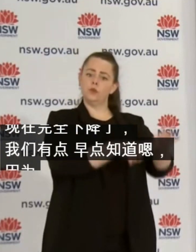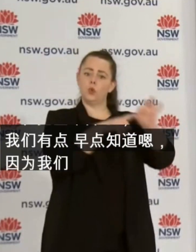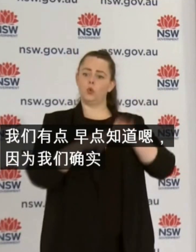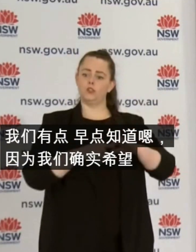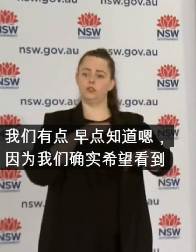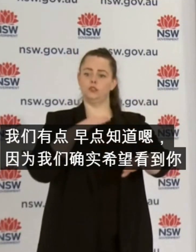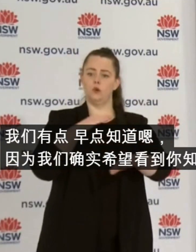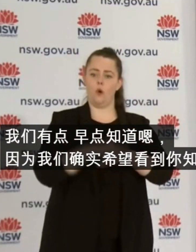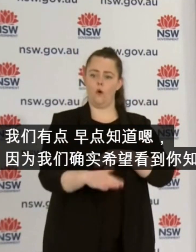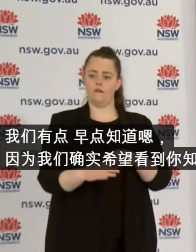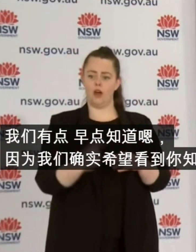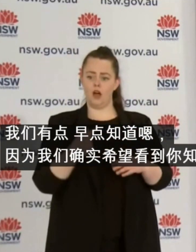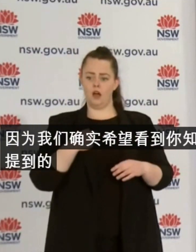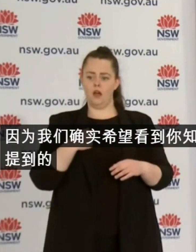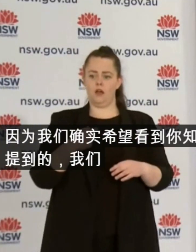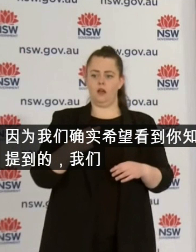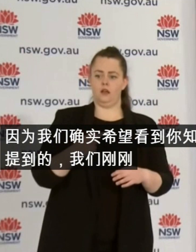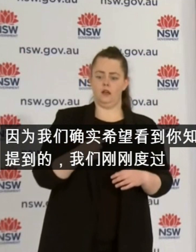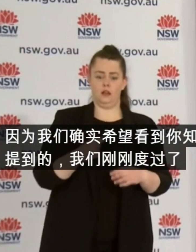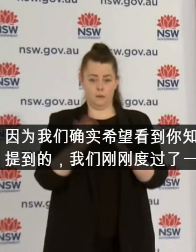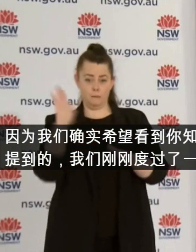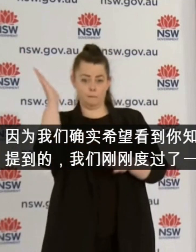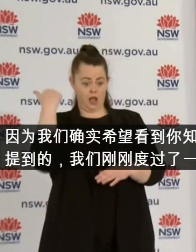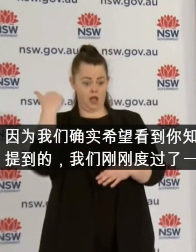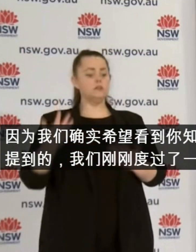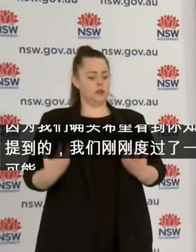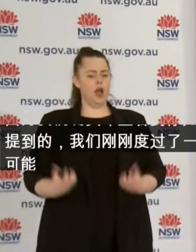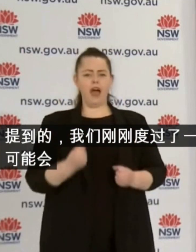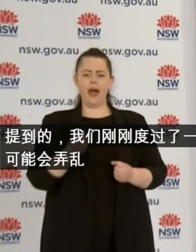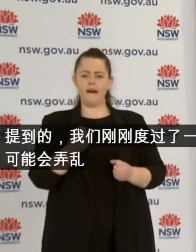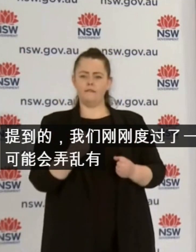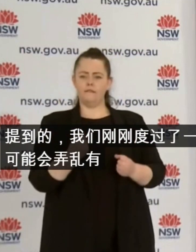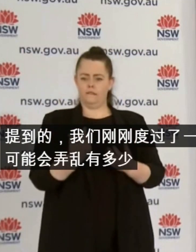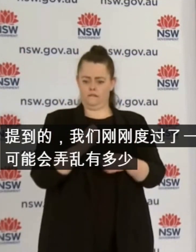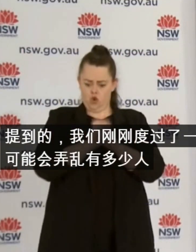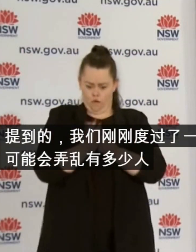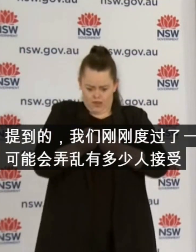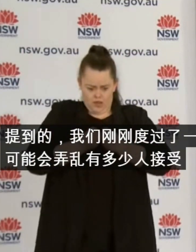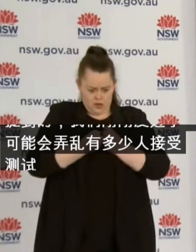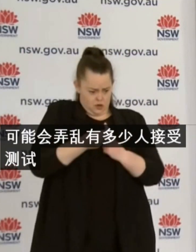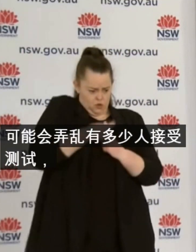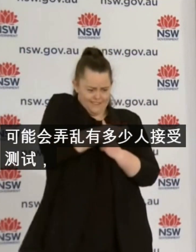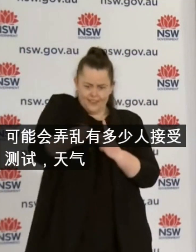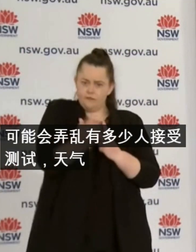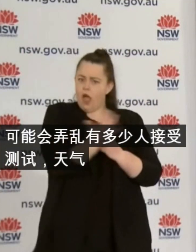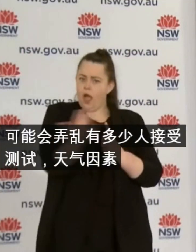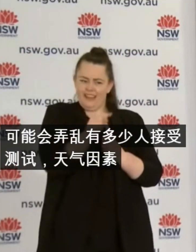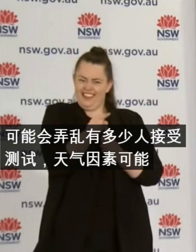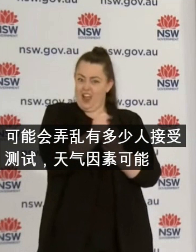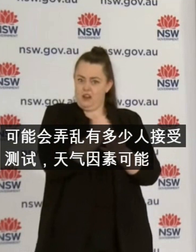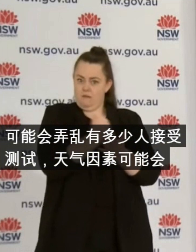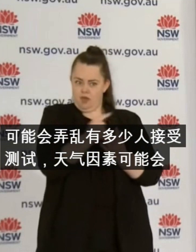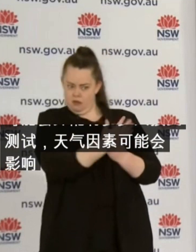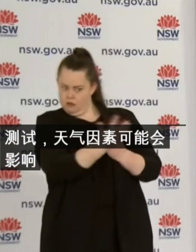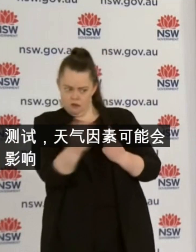know, because we do like to see, as I mentioned, we've just had a weekend that can mess up with how many people get tested. That there may